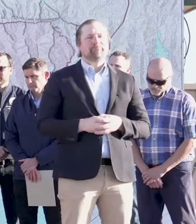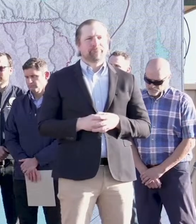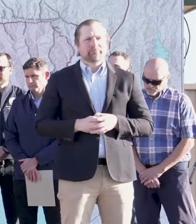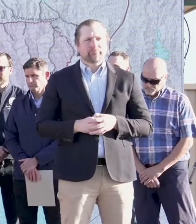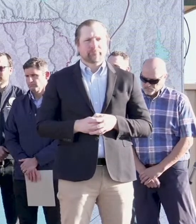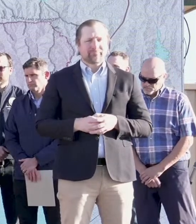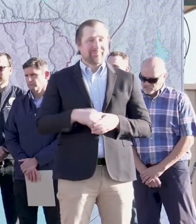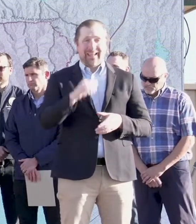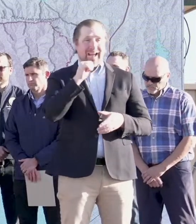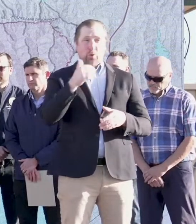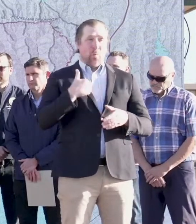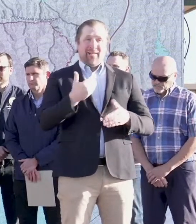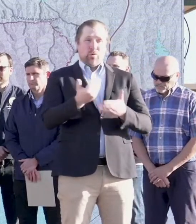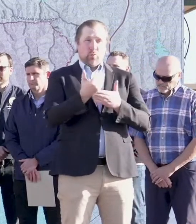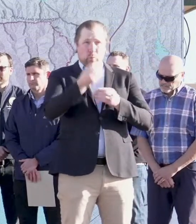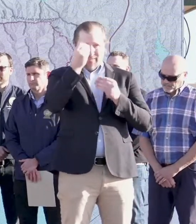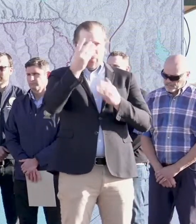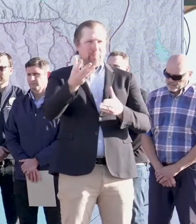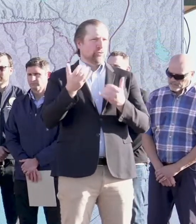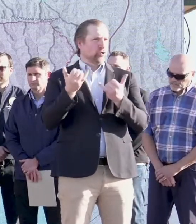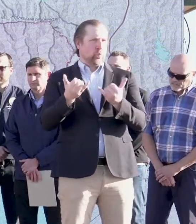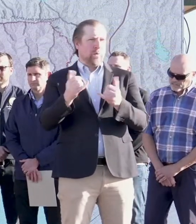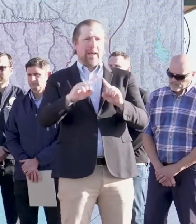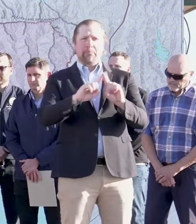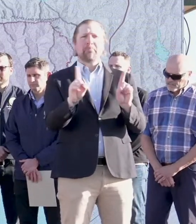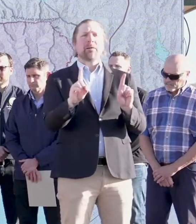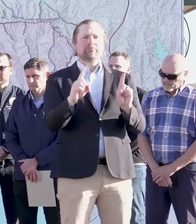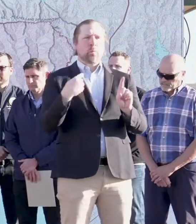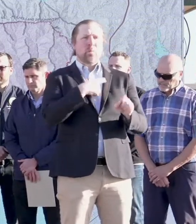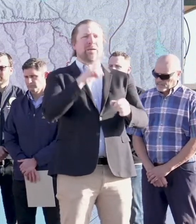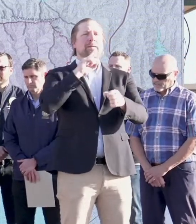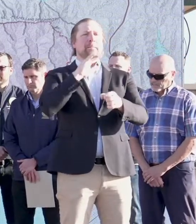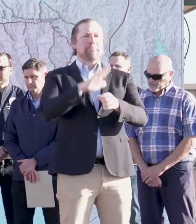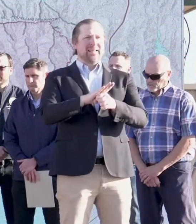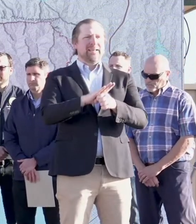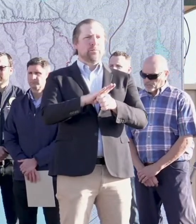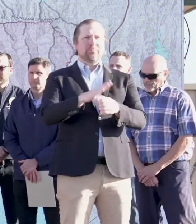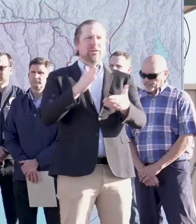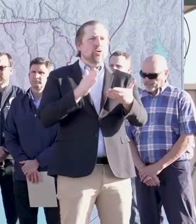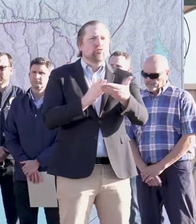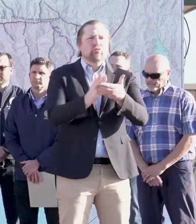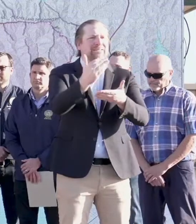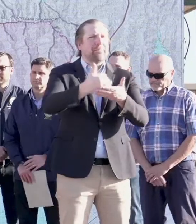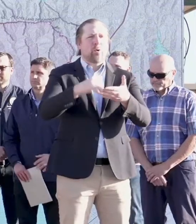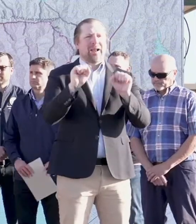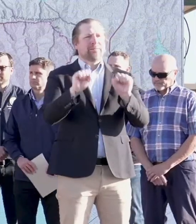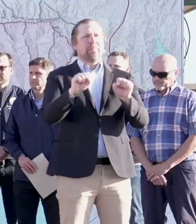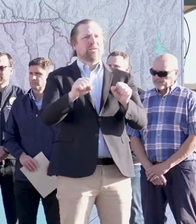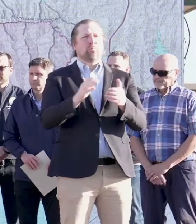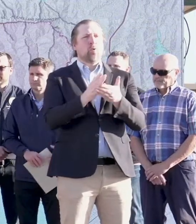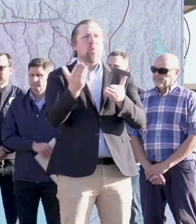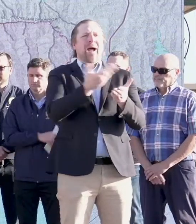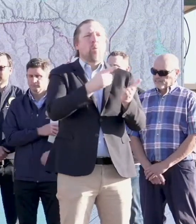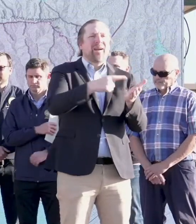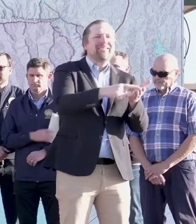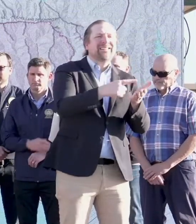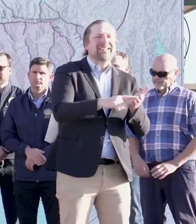I don't have a lot of new information for you, but again, we are committed to being transparent as possible throughout this